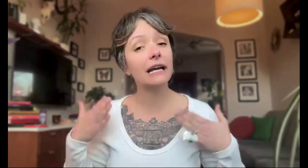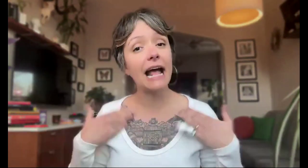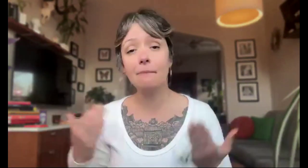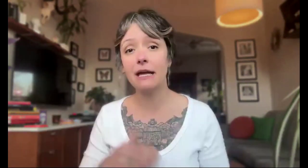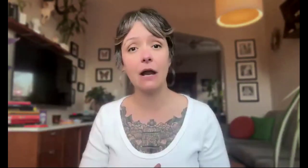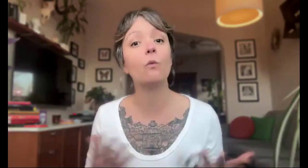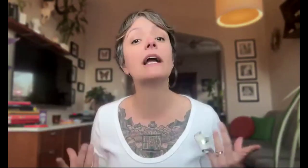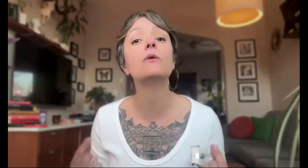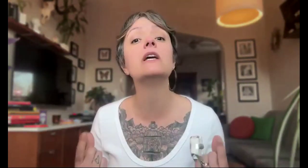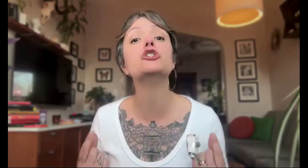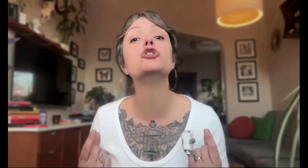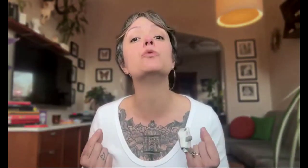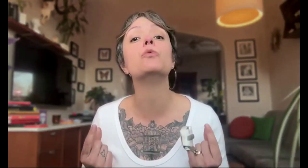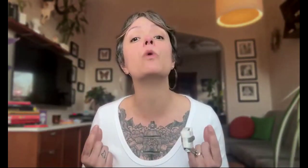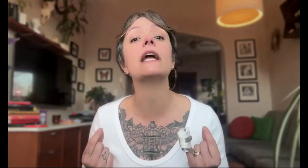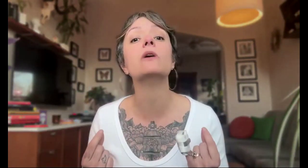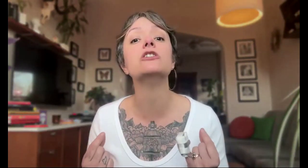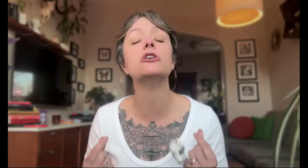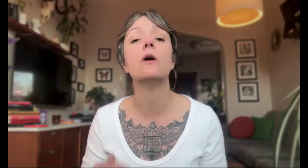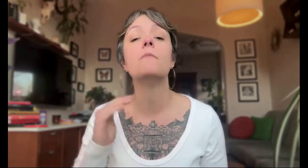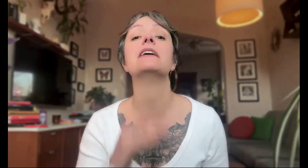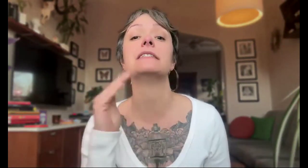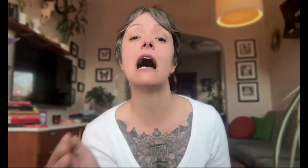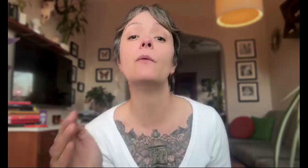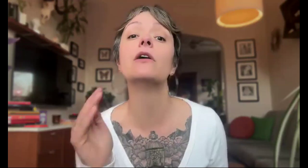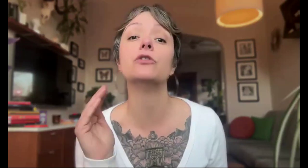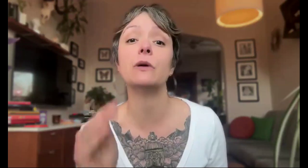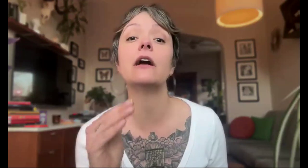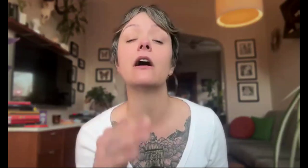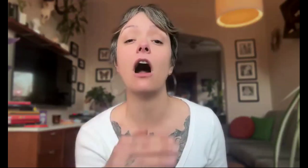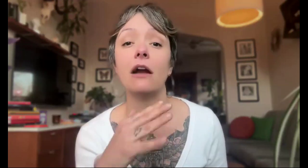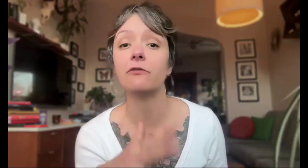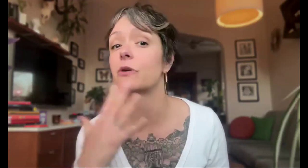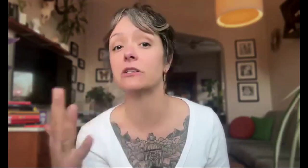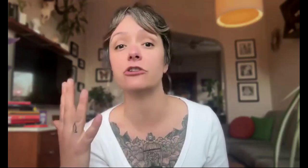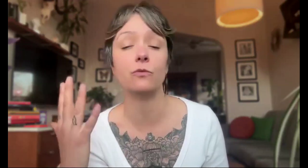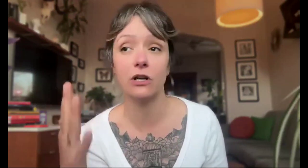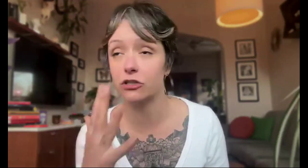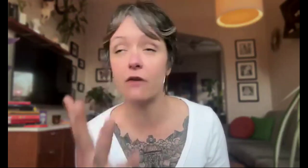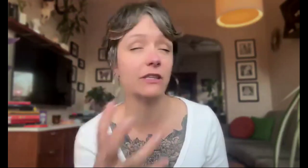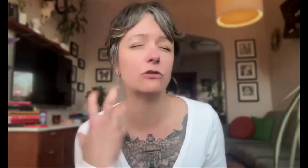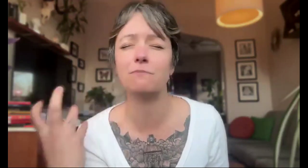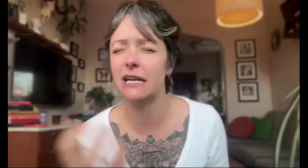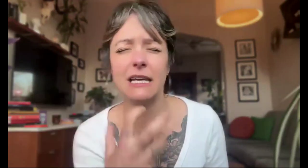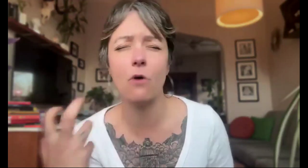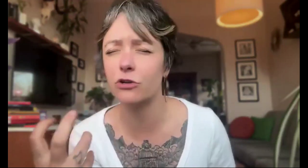we get happy again? What can we do? What can we do? Because now we are doing conflict resolution. We are solving those big